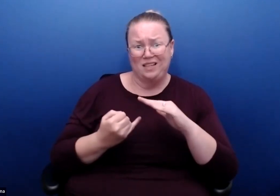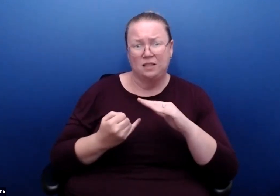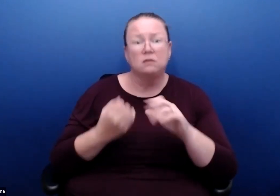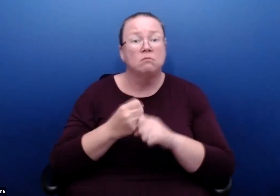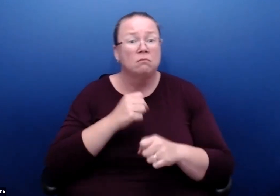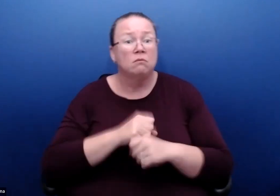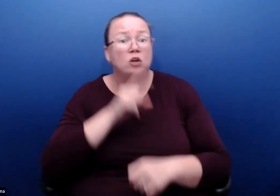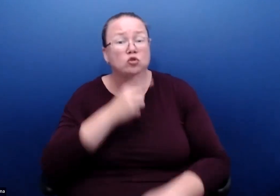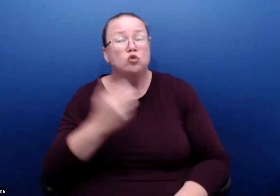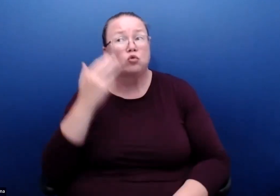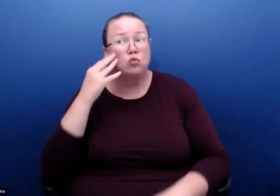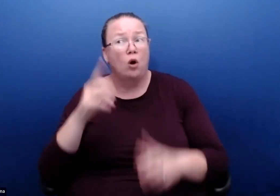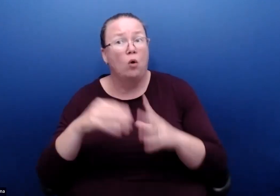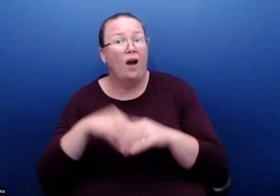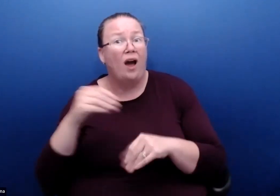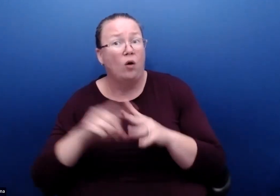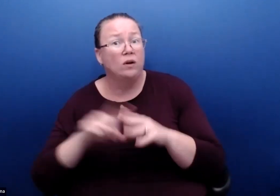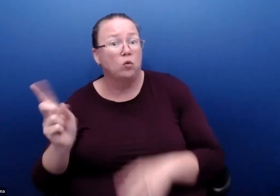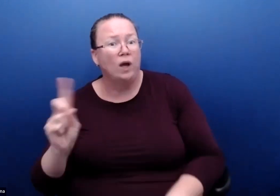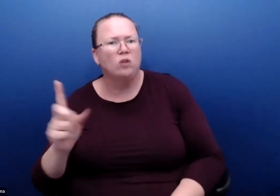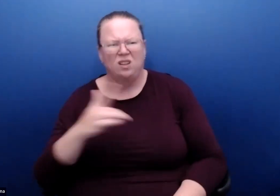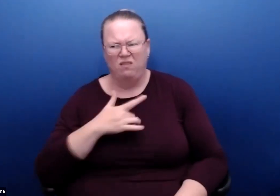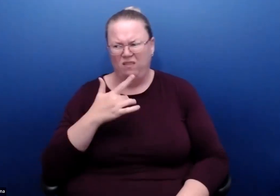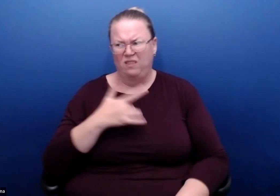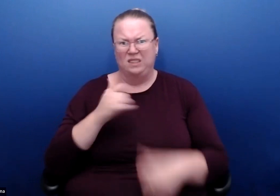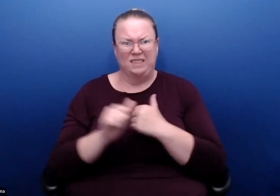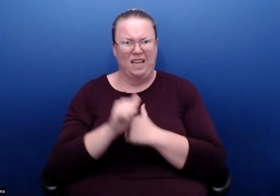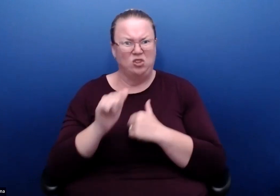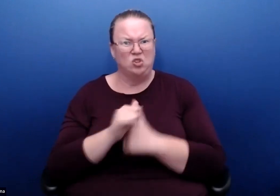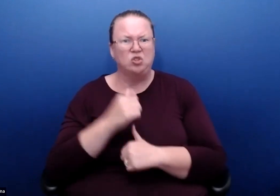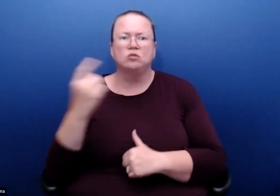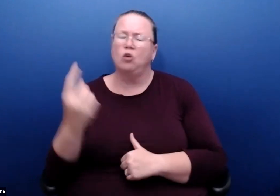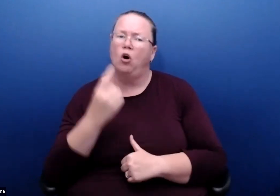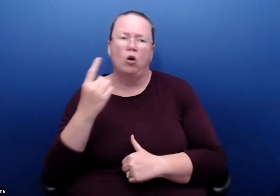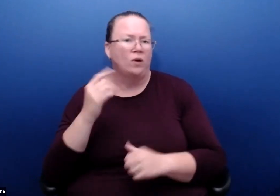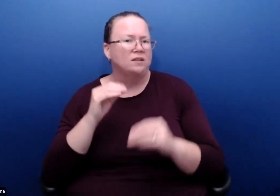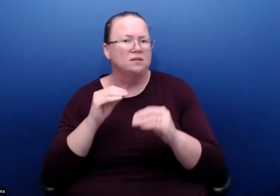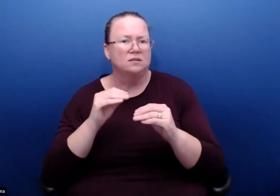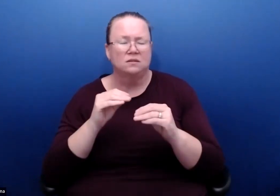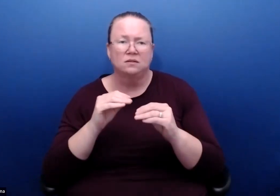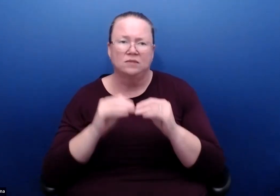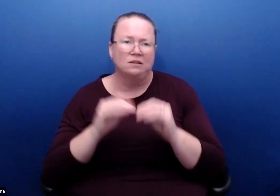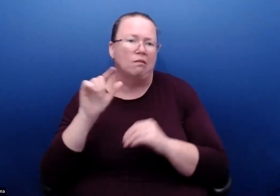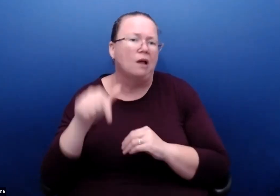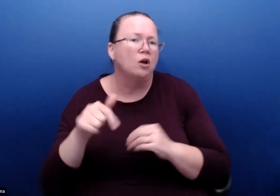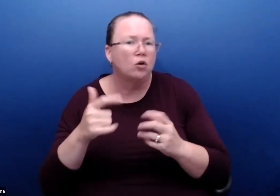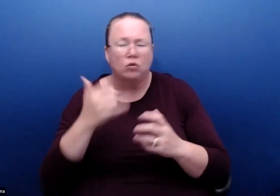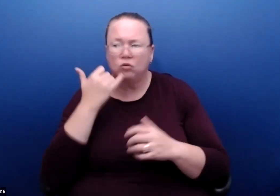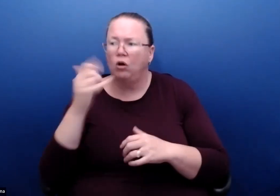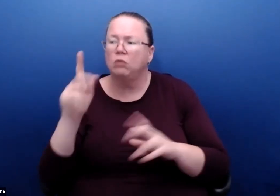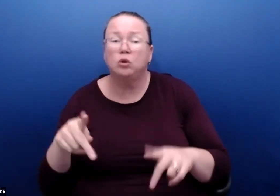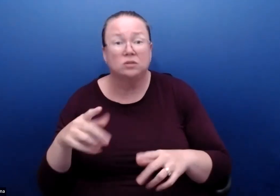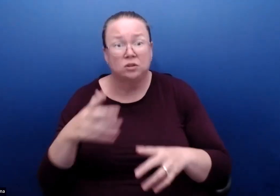you know where exits are. If you sense danger, you can always repair later. You can always call the person.